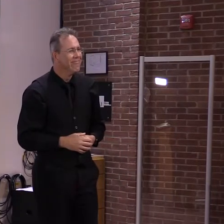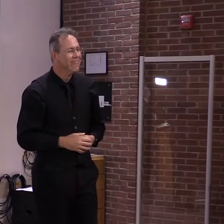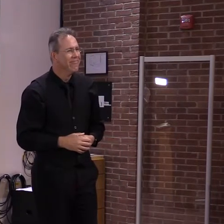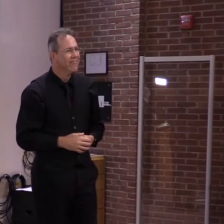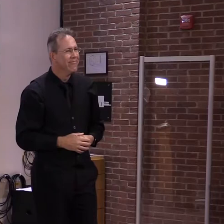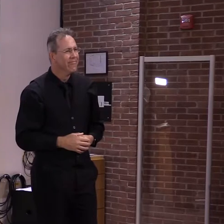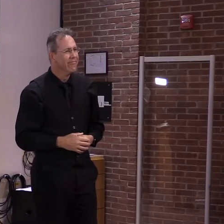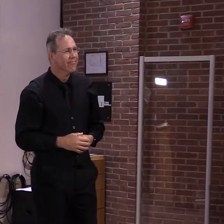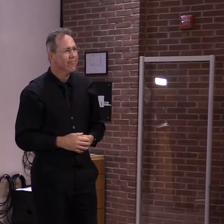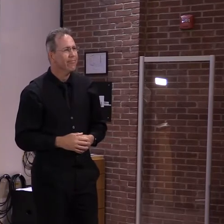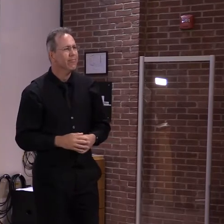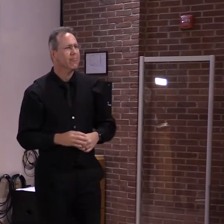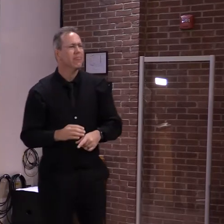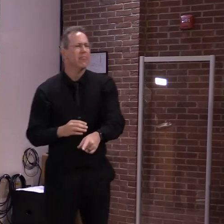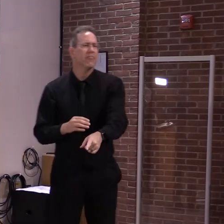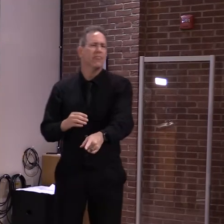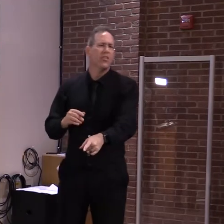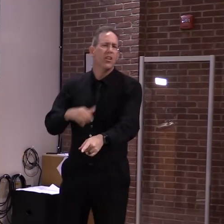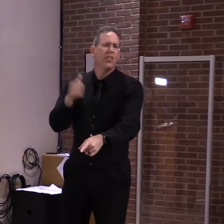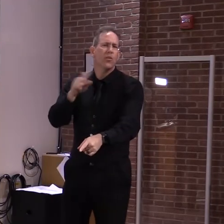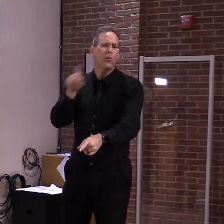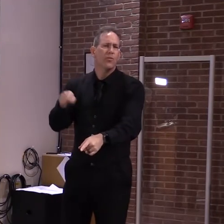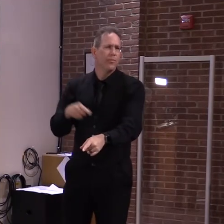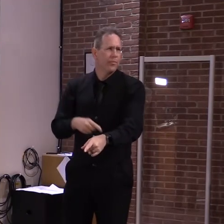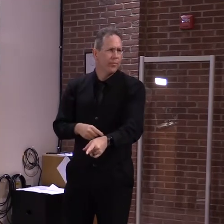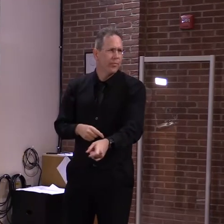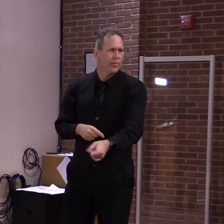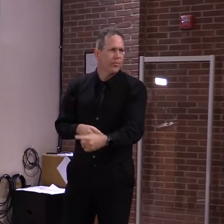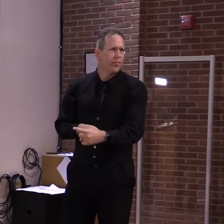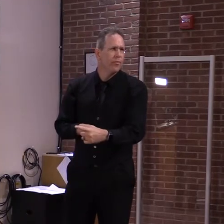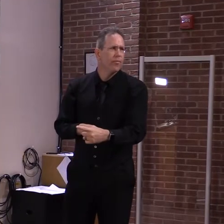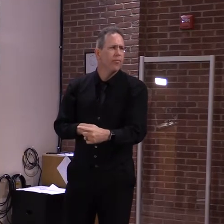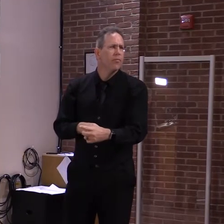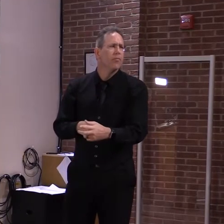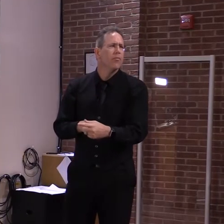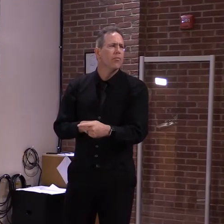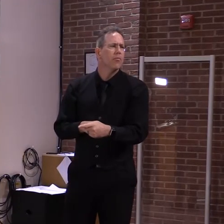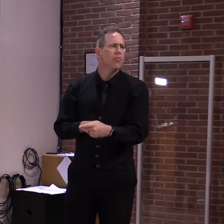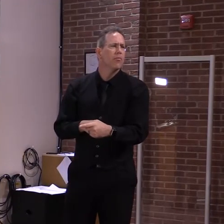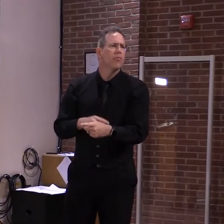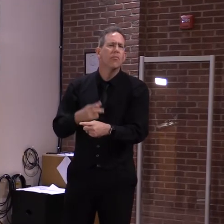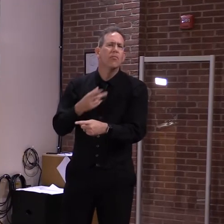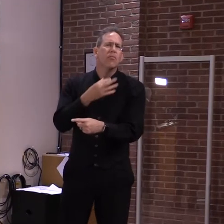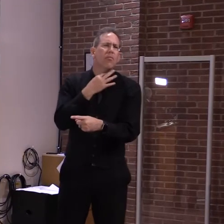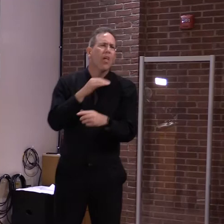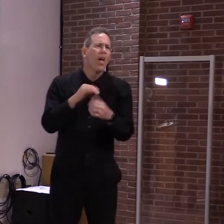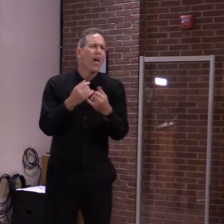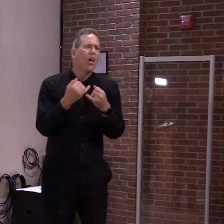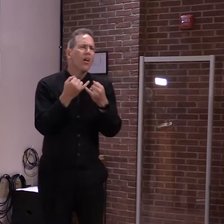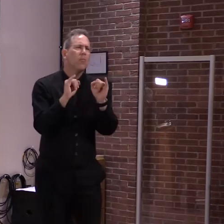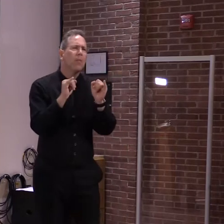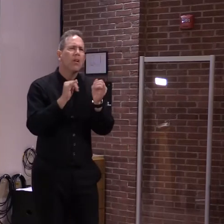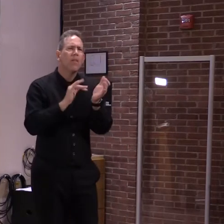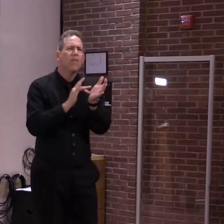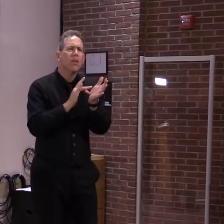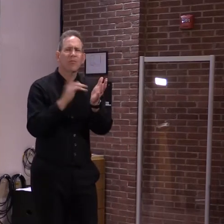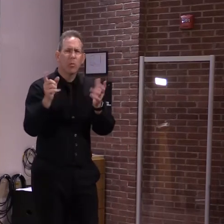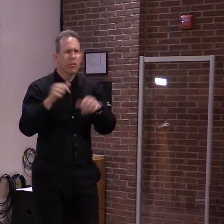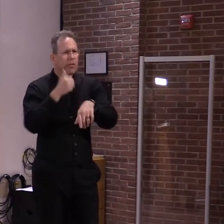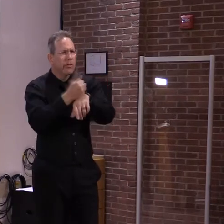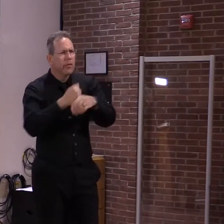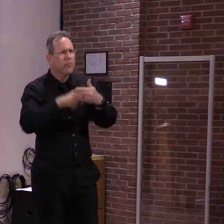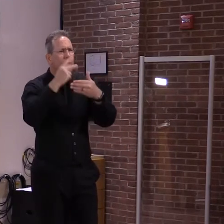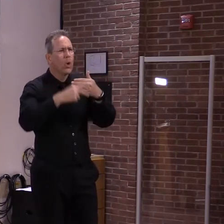Any clue how many independent pharmacies are registered with the program? I know there's one right now, and I've just